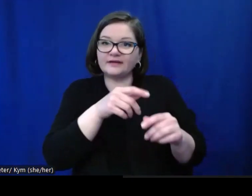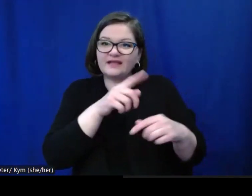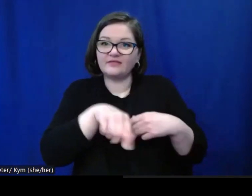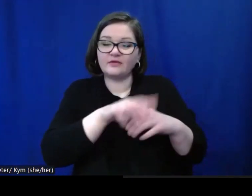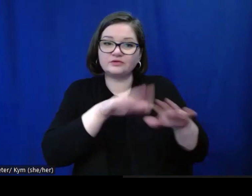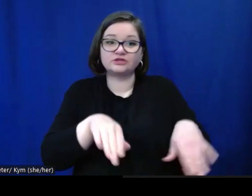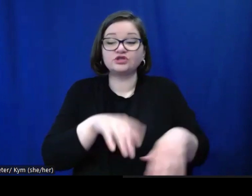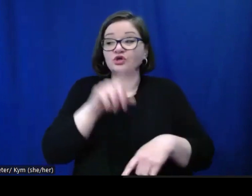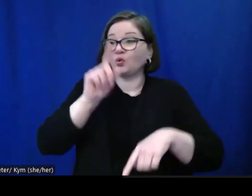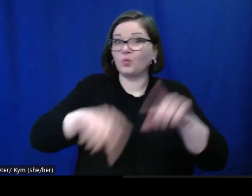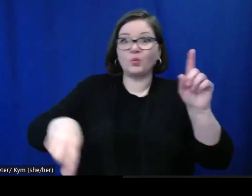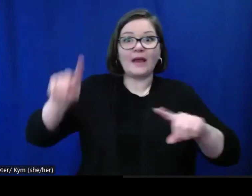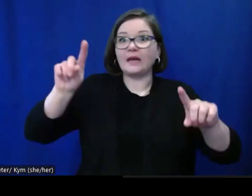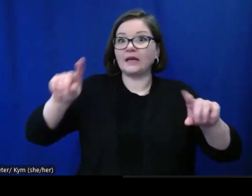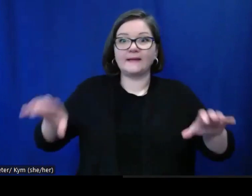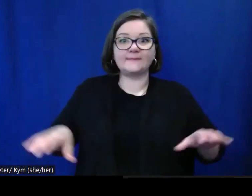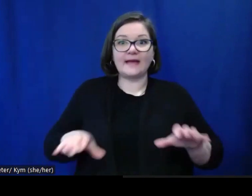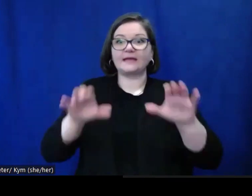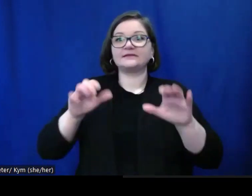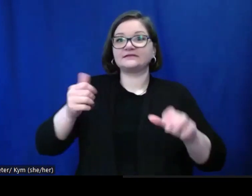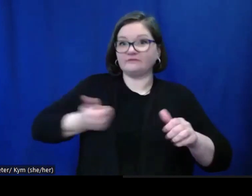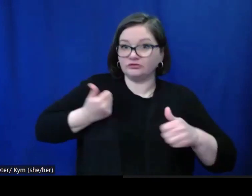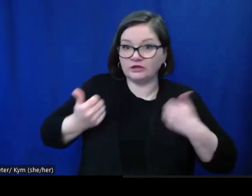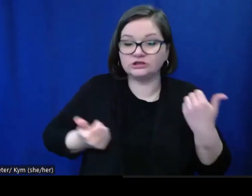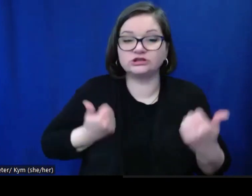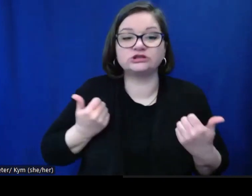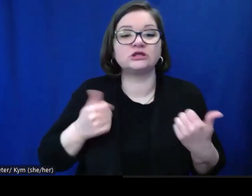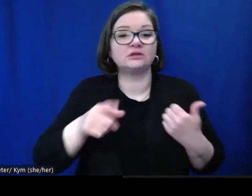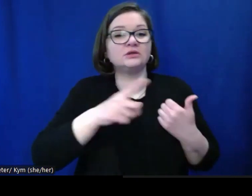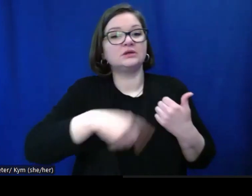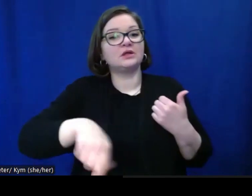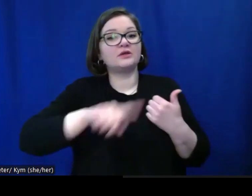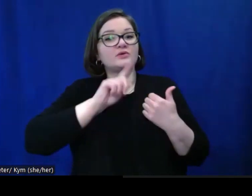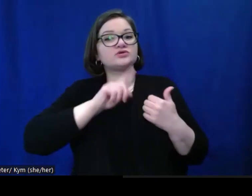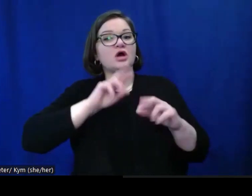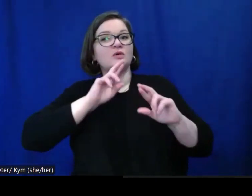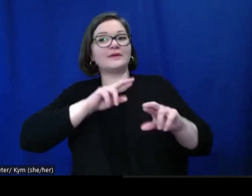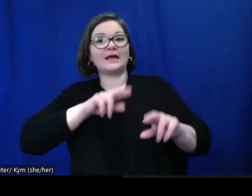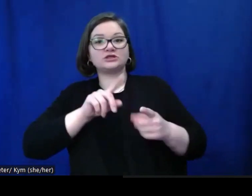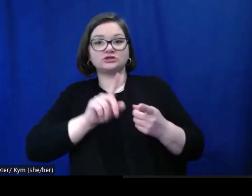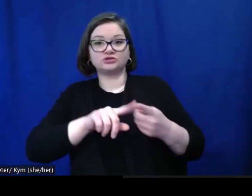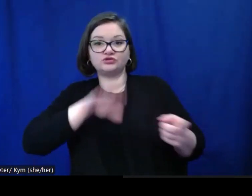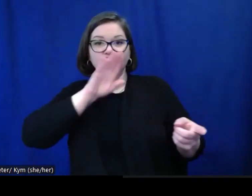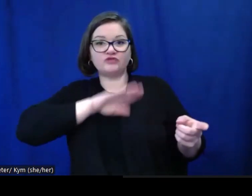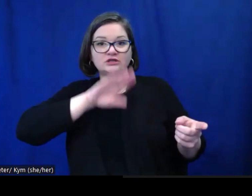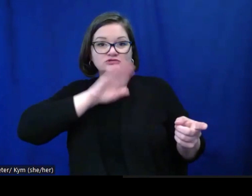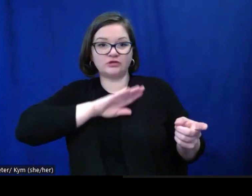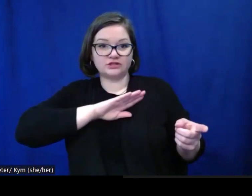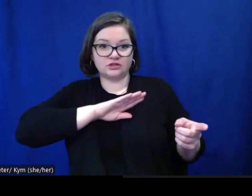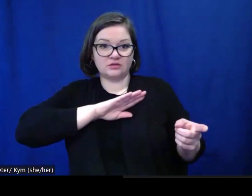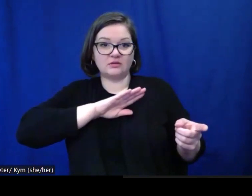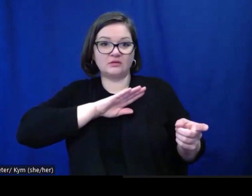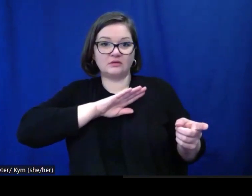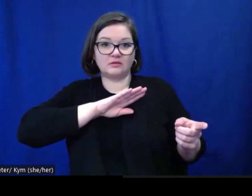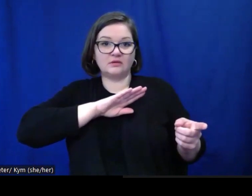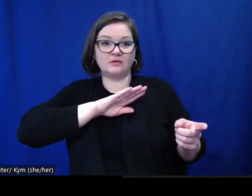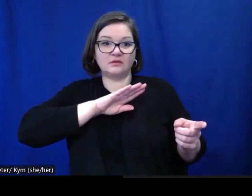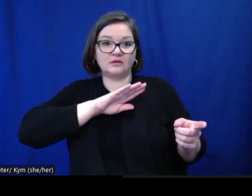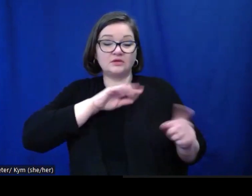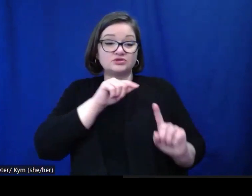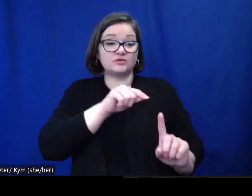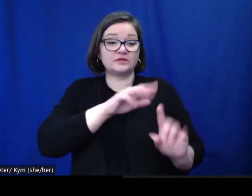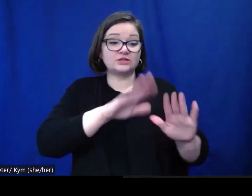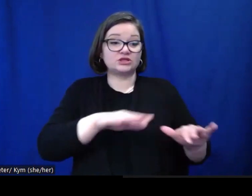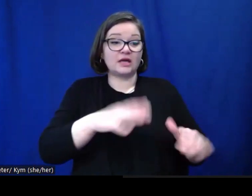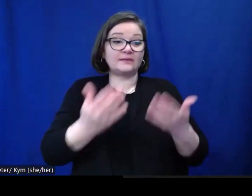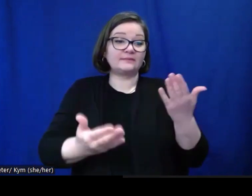of aggression, visceral reaction to frustration. So this child may be